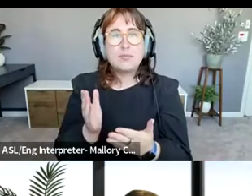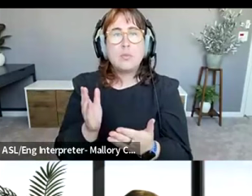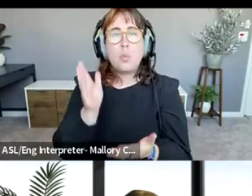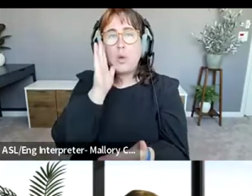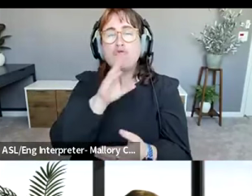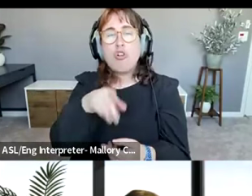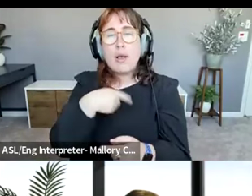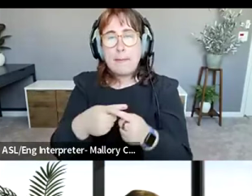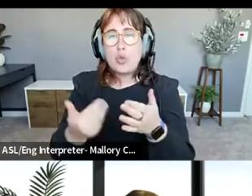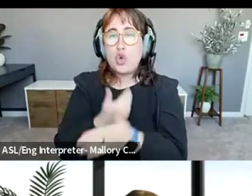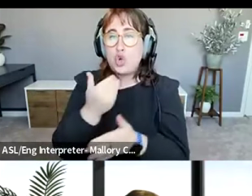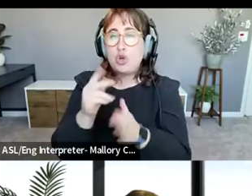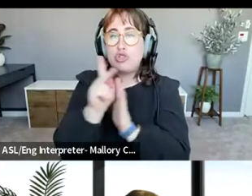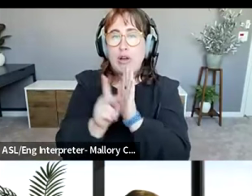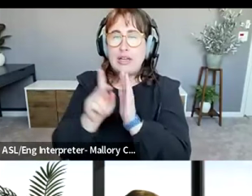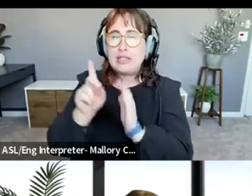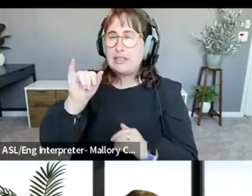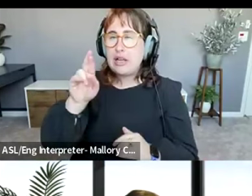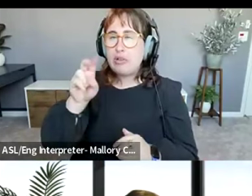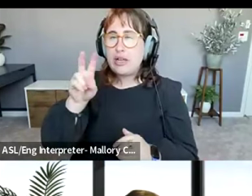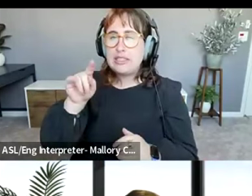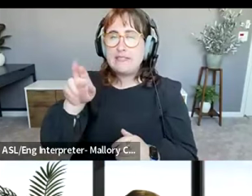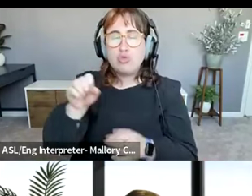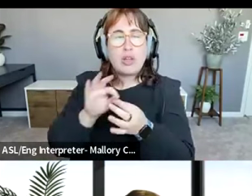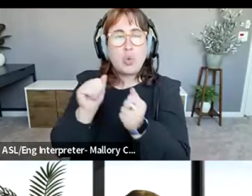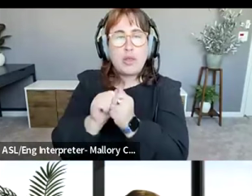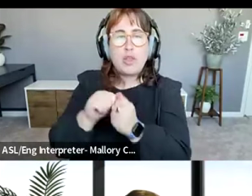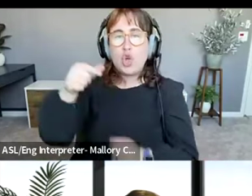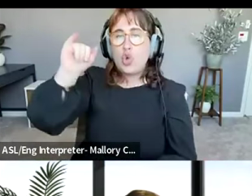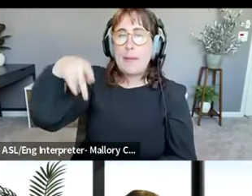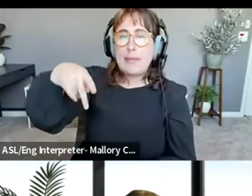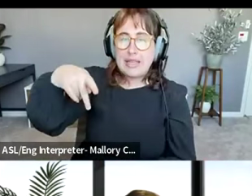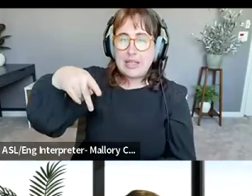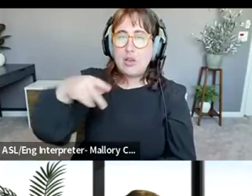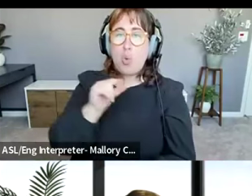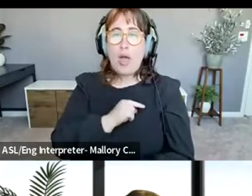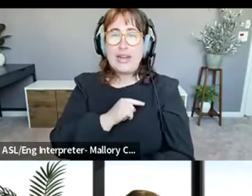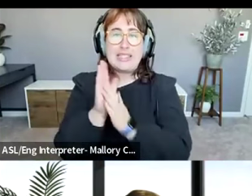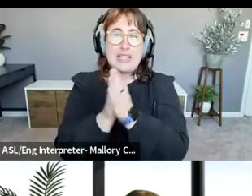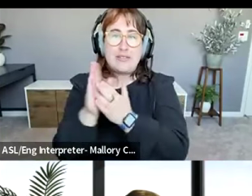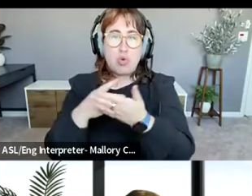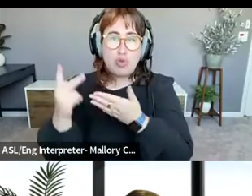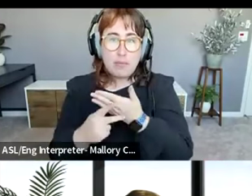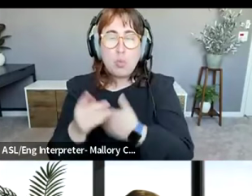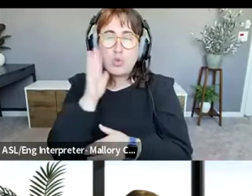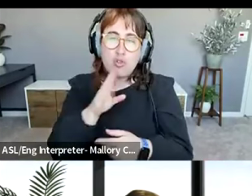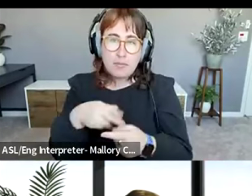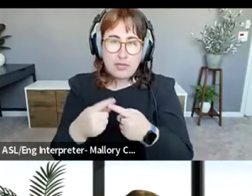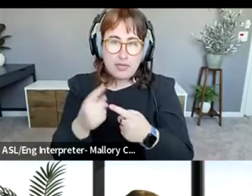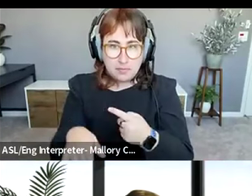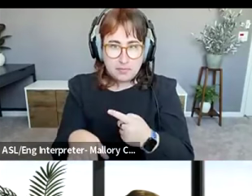talk about the new directives related to the QIPs, the Quality Incentive Program. So we're going to go over